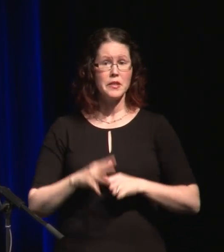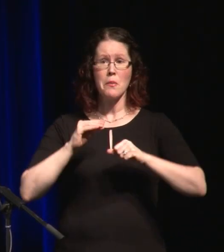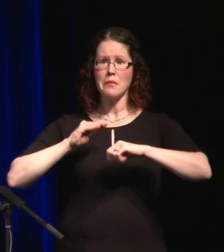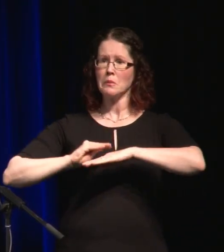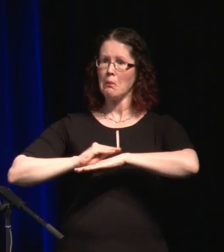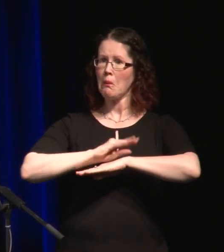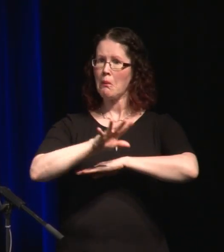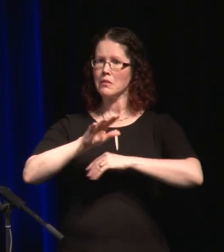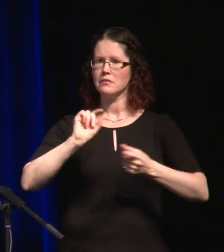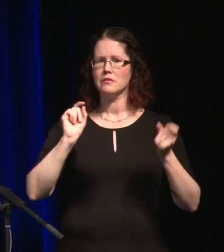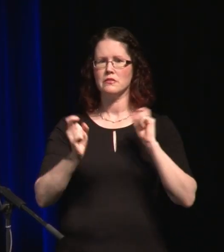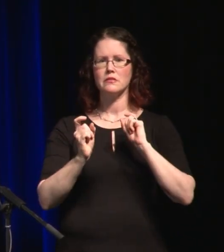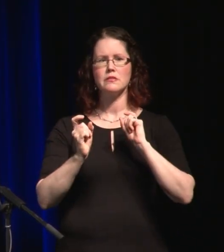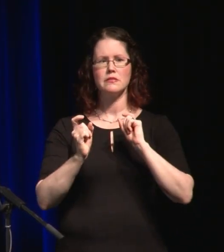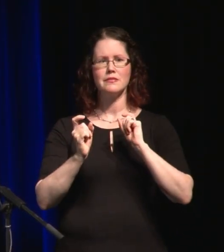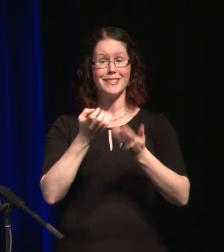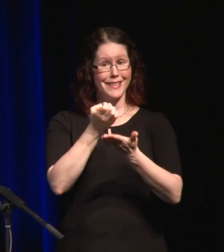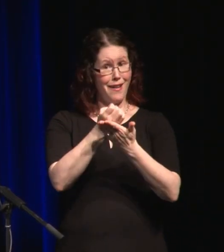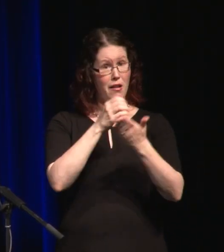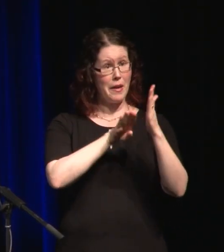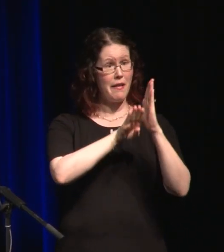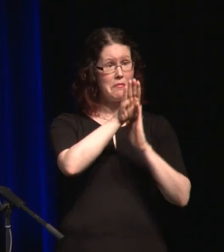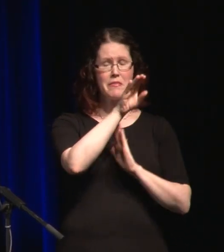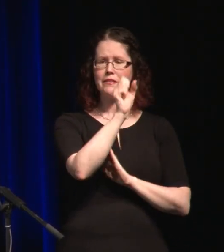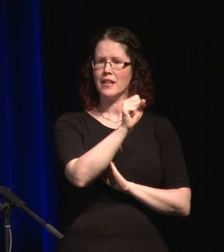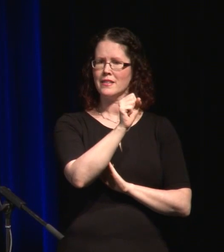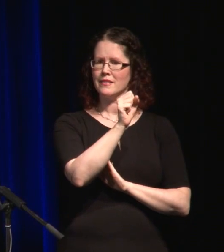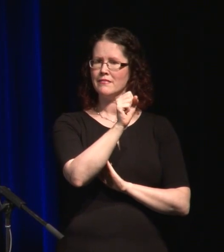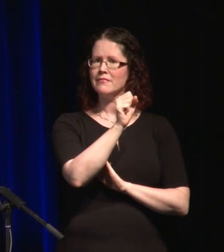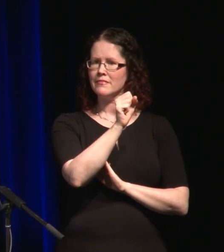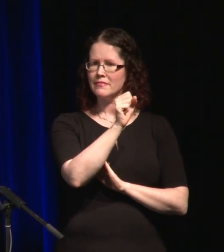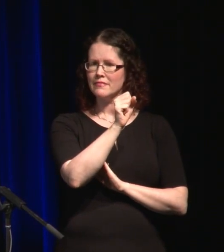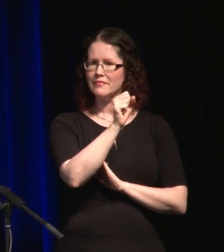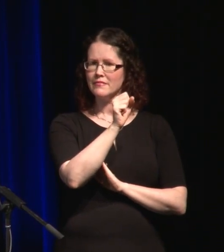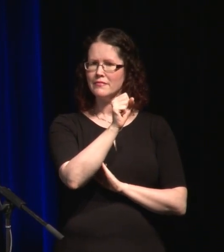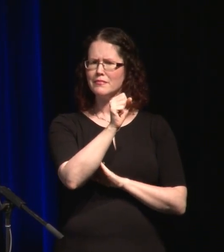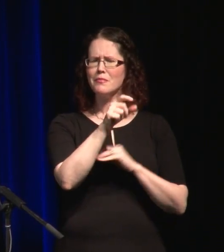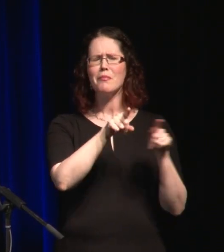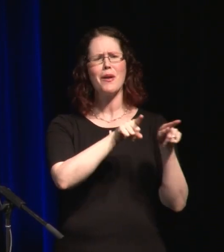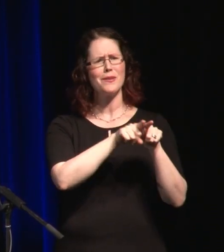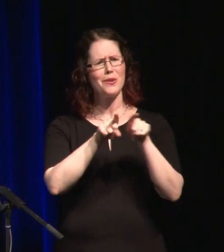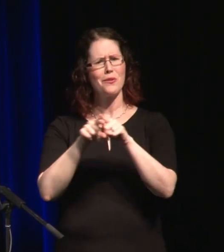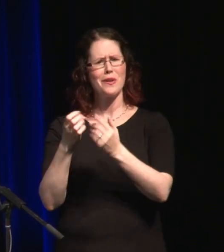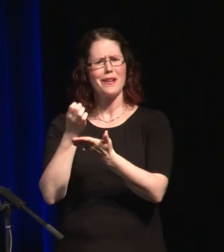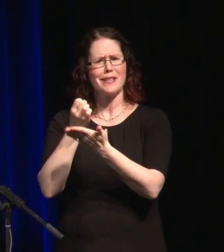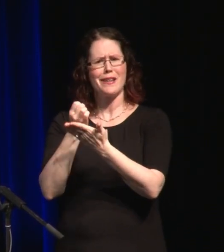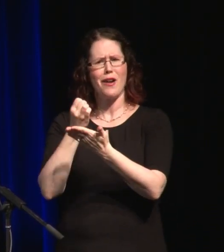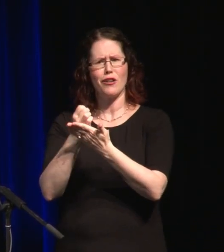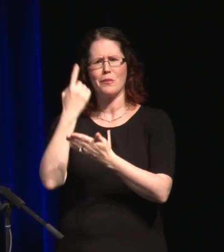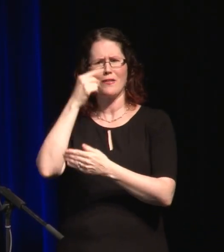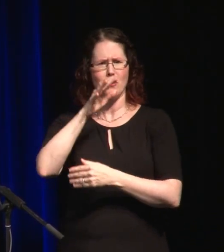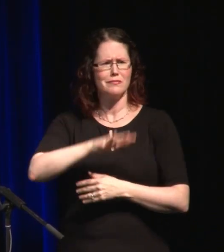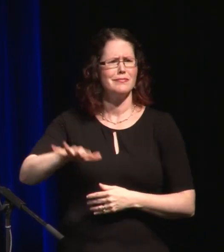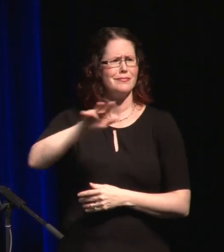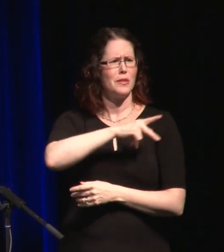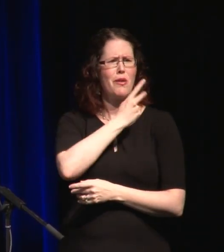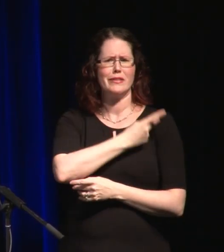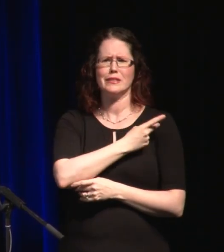transformation that not only changes the economy of our communities, but the economy of our entire